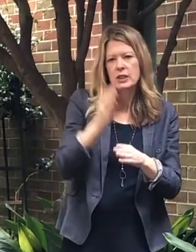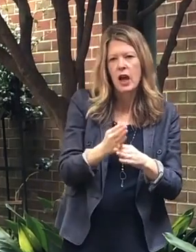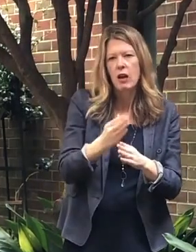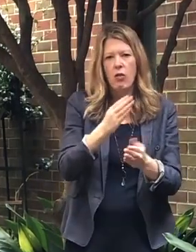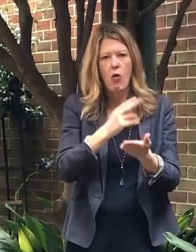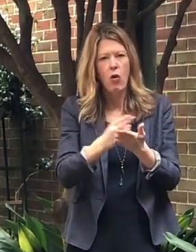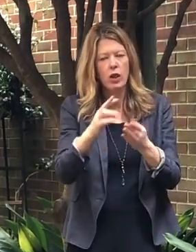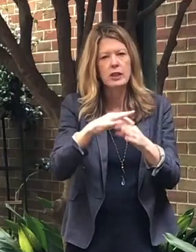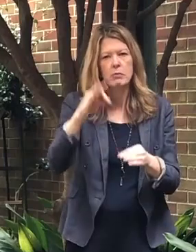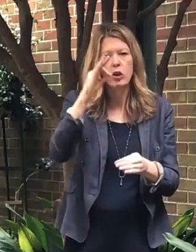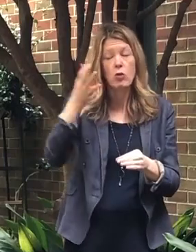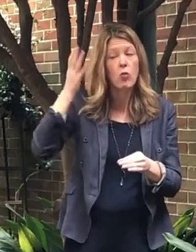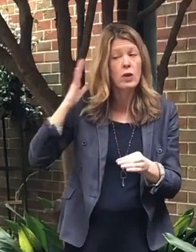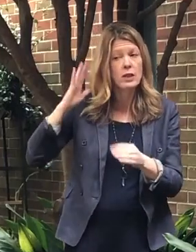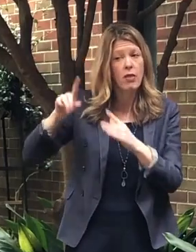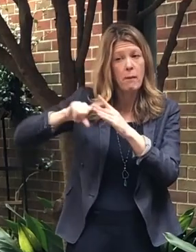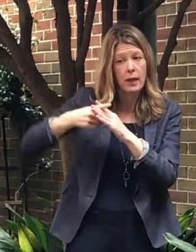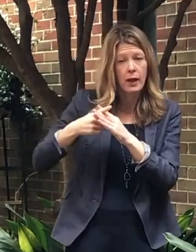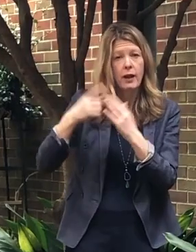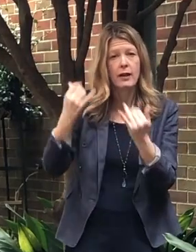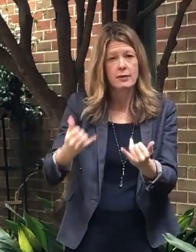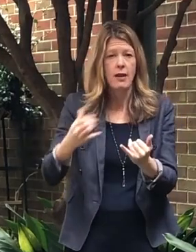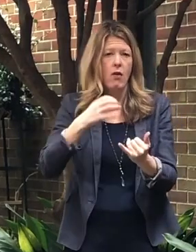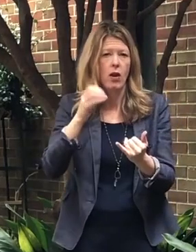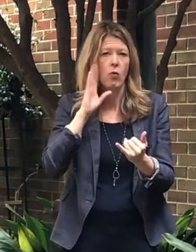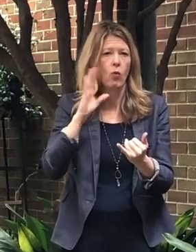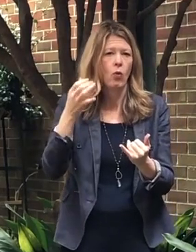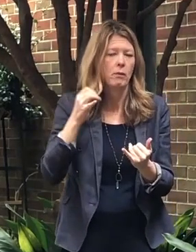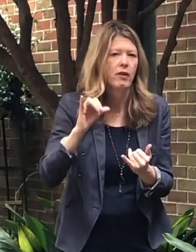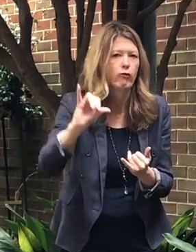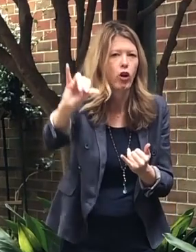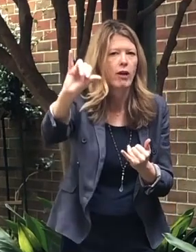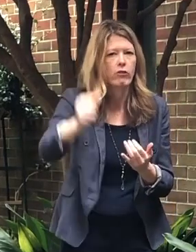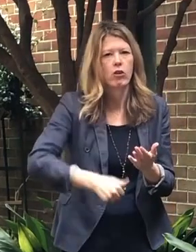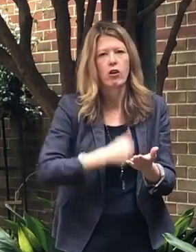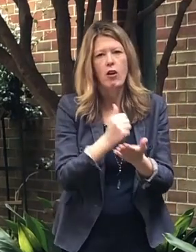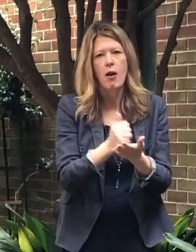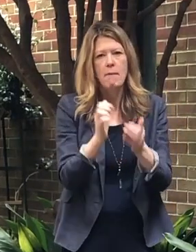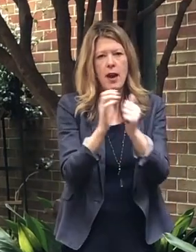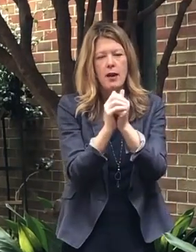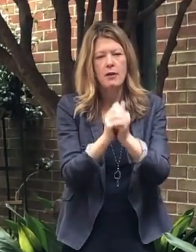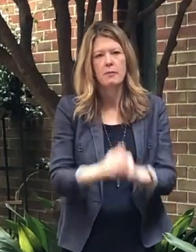beginning, is now, and will be forever. Amen.